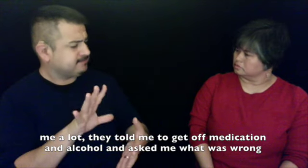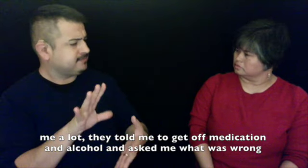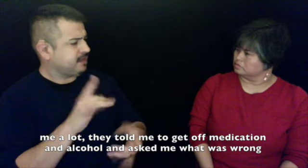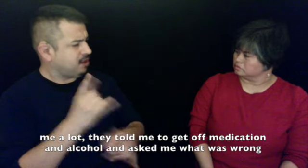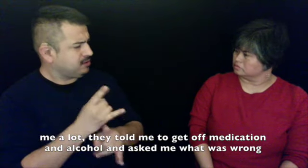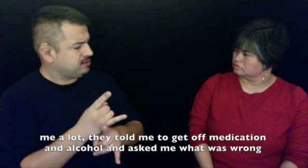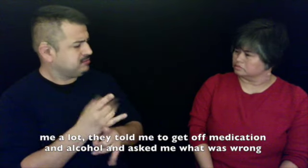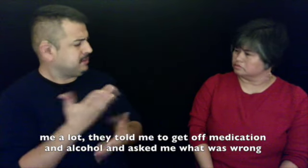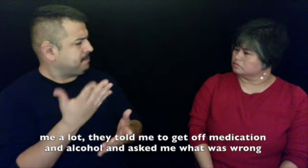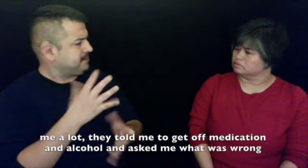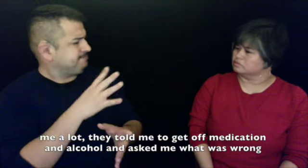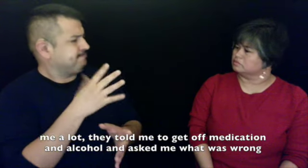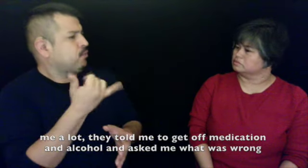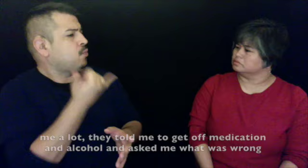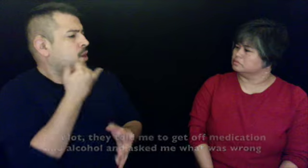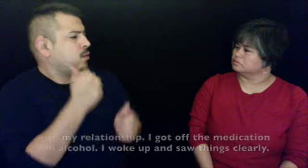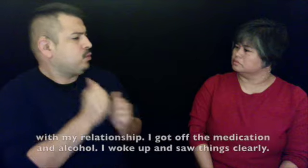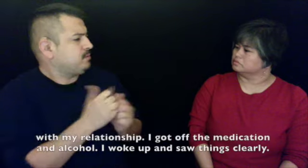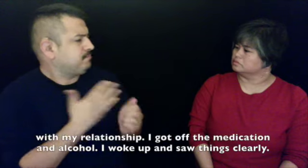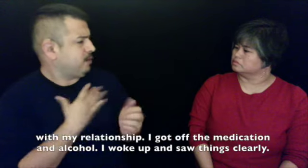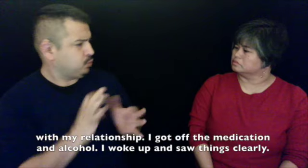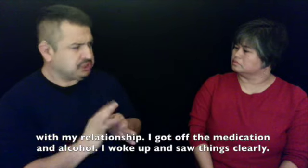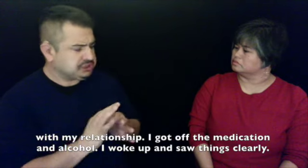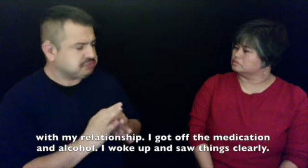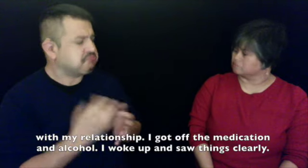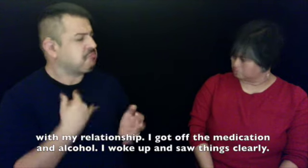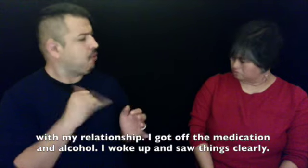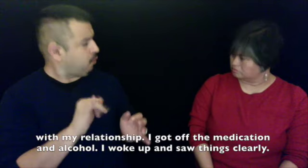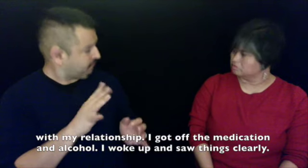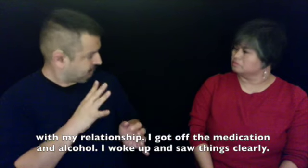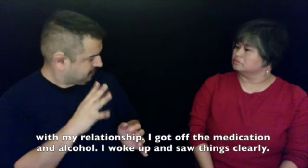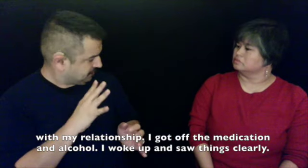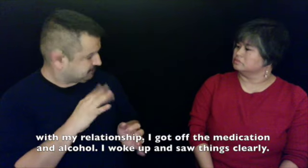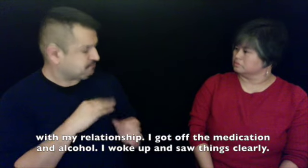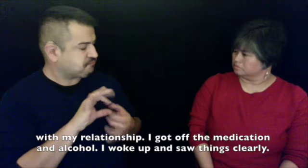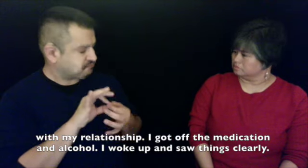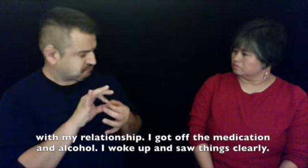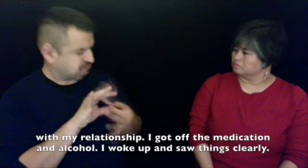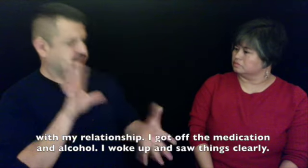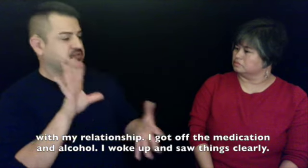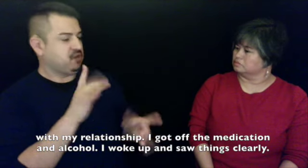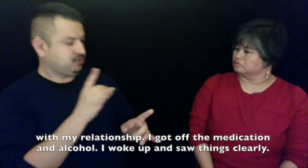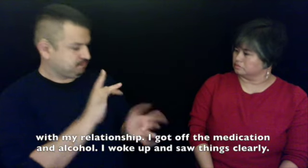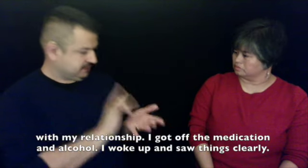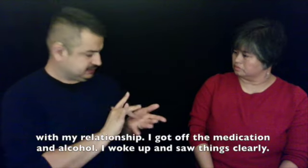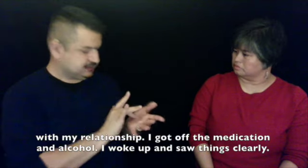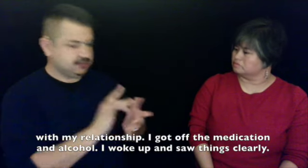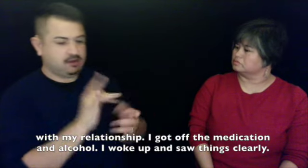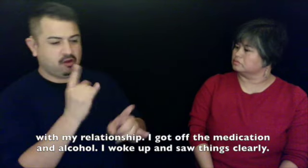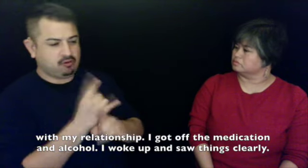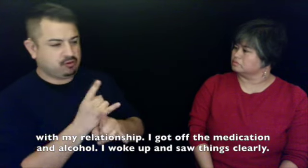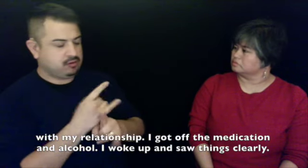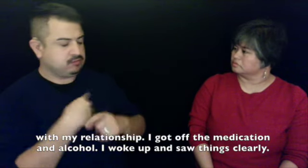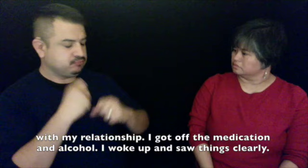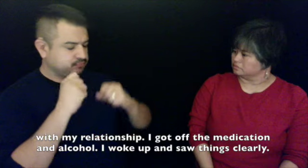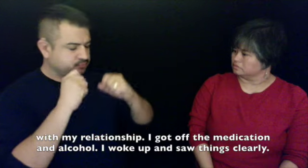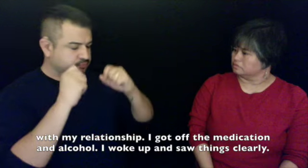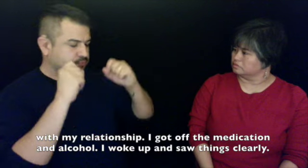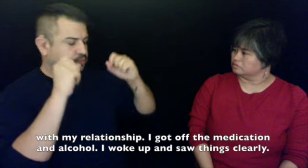and alcohol and asked me what was wrong with my relationship. I got off the medication and alcohol. I woke up